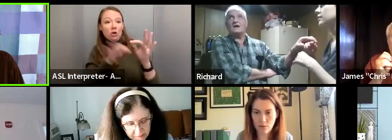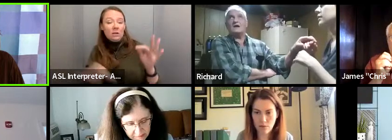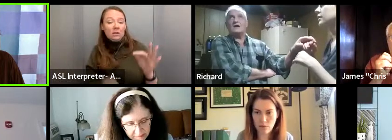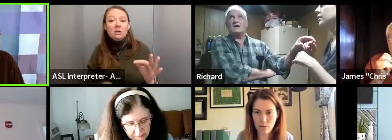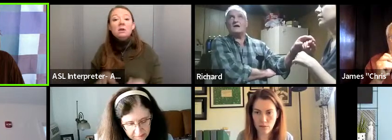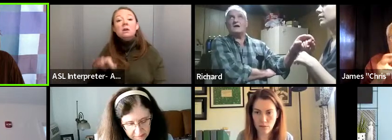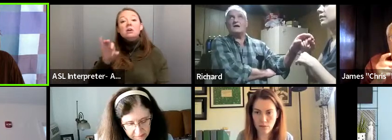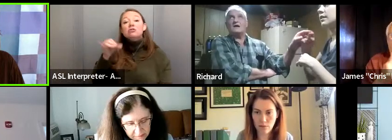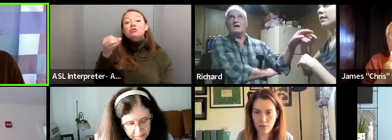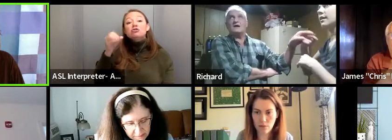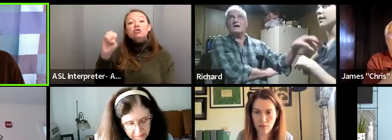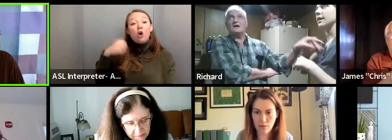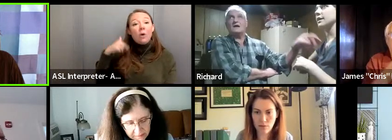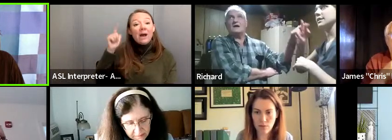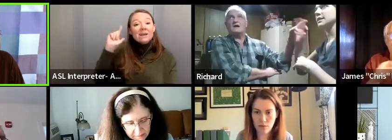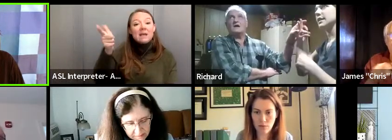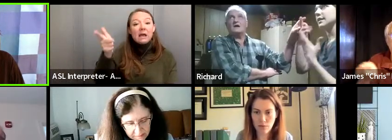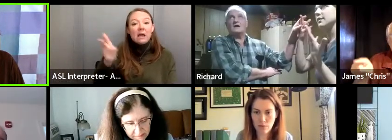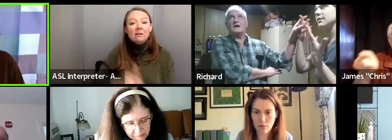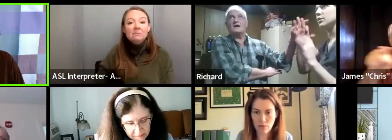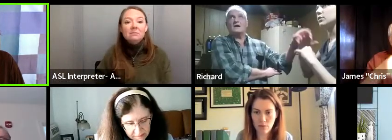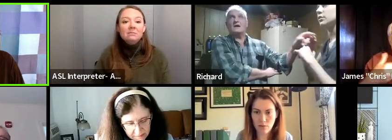I seconded.